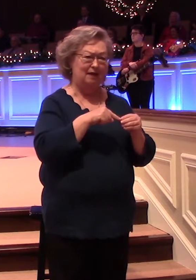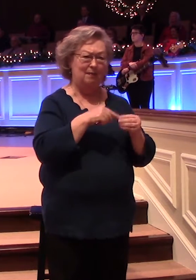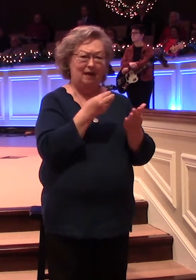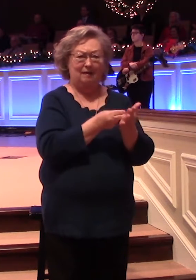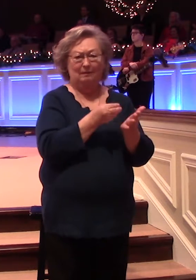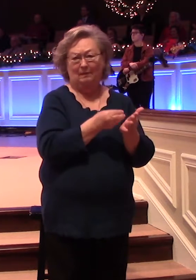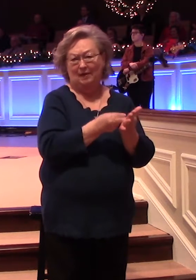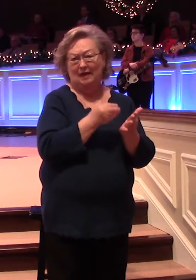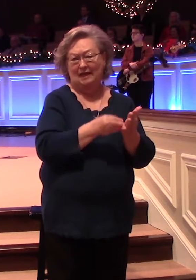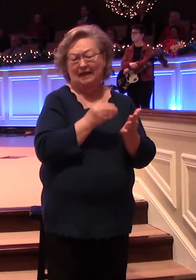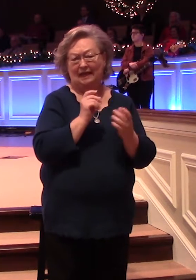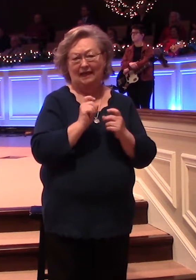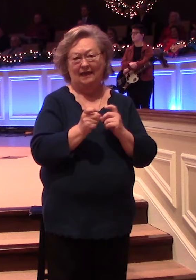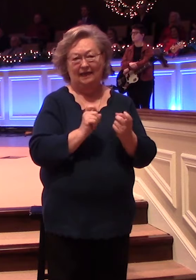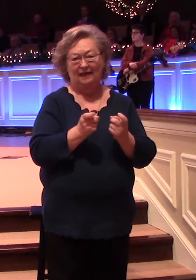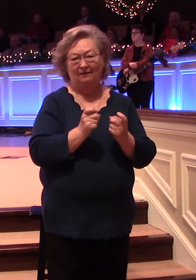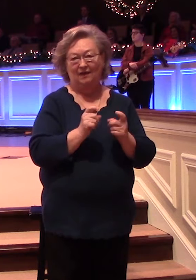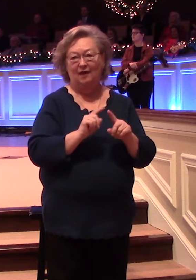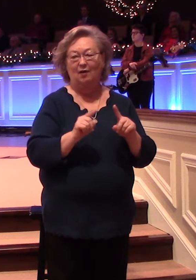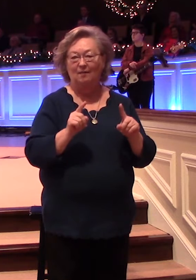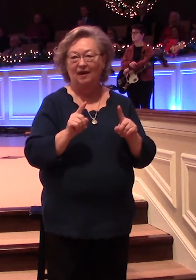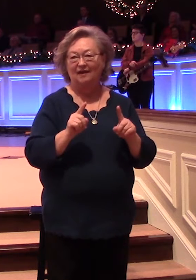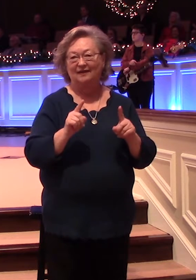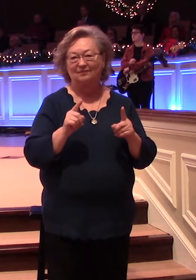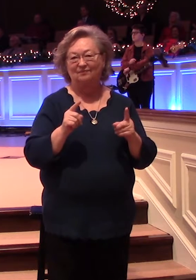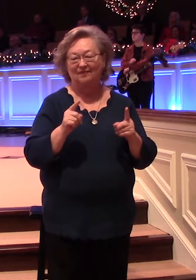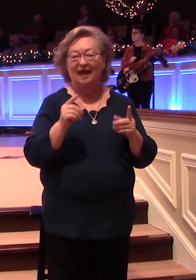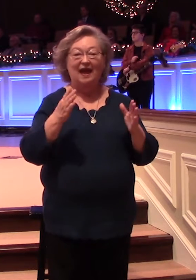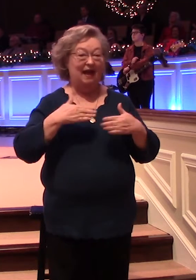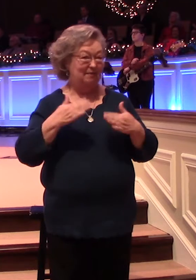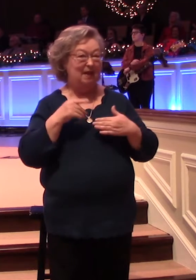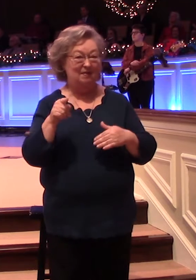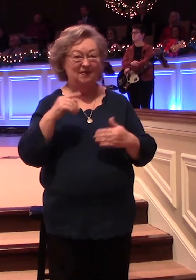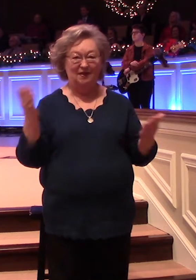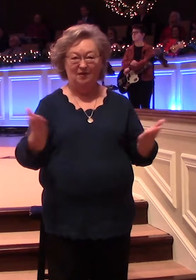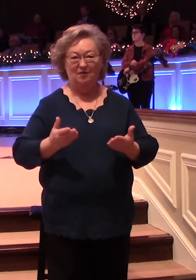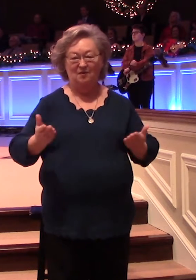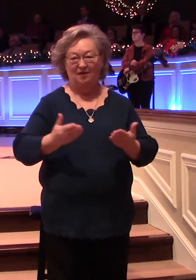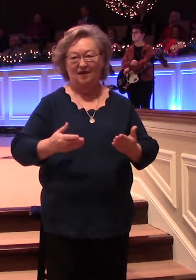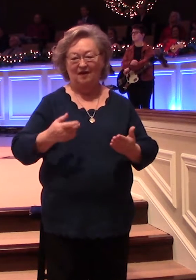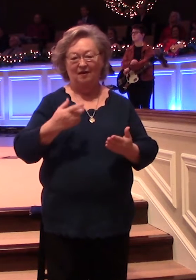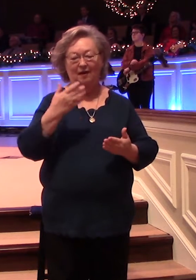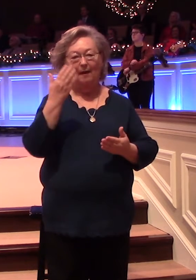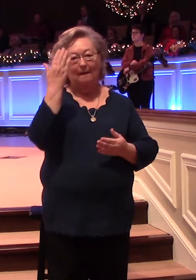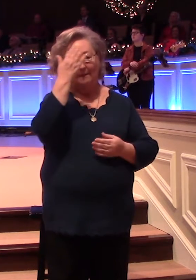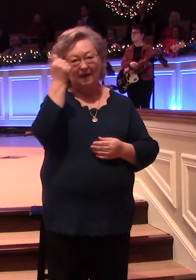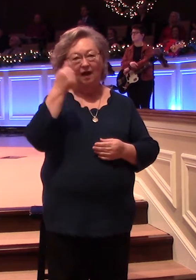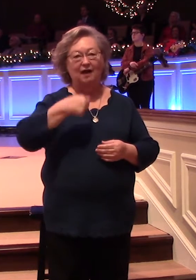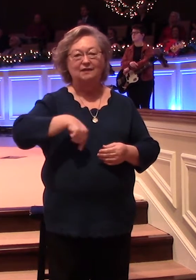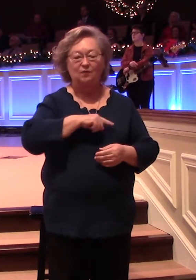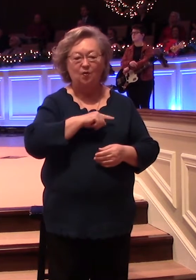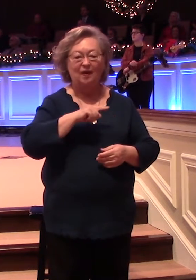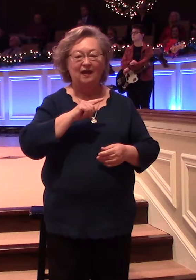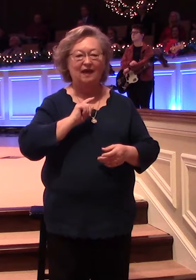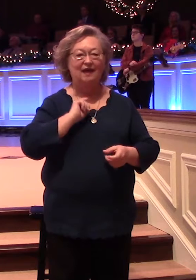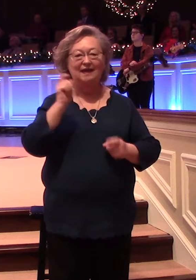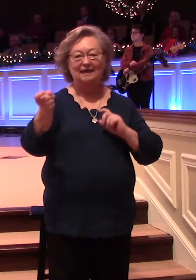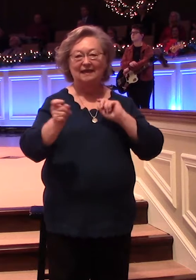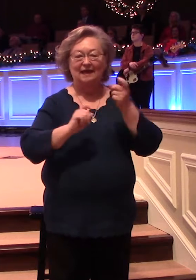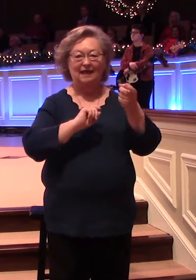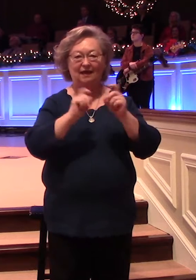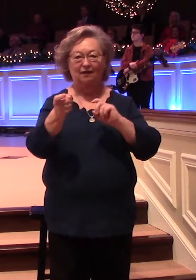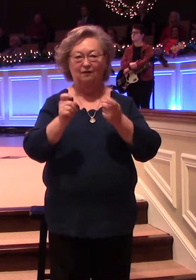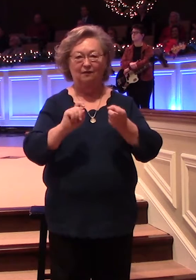But I'm glad you're here on this Sunday. Because we give. If you're a guest, we give. Because we're waiting for you and we love